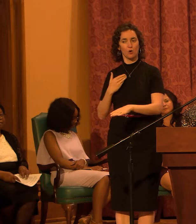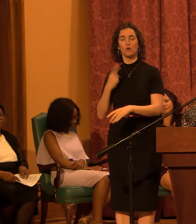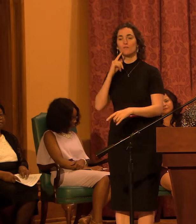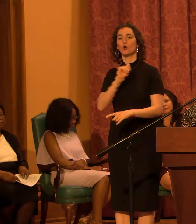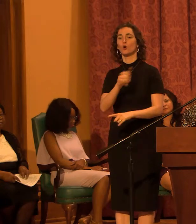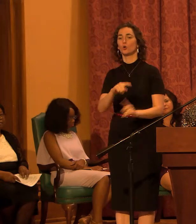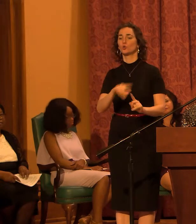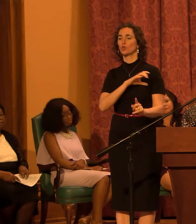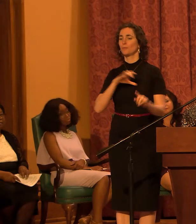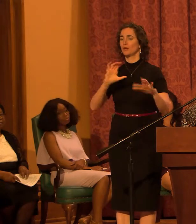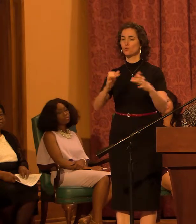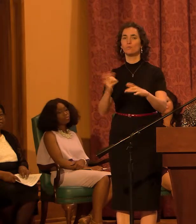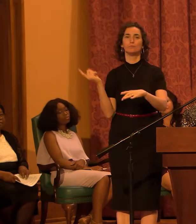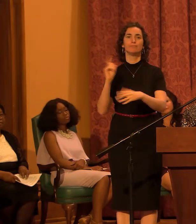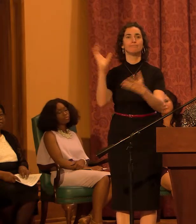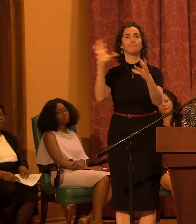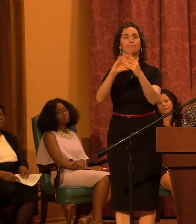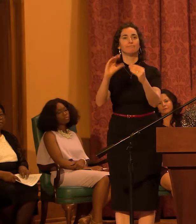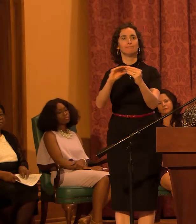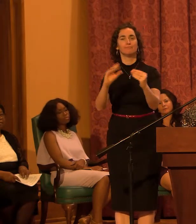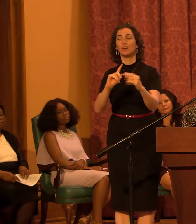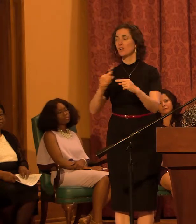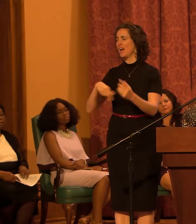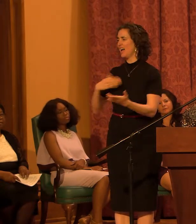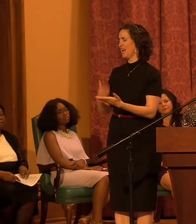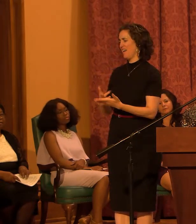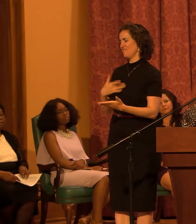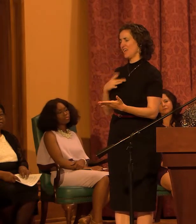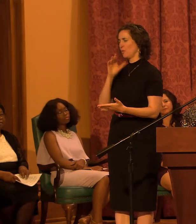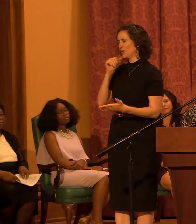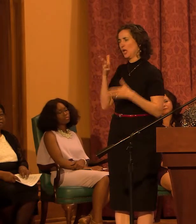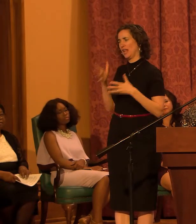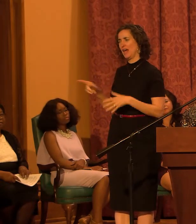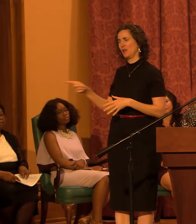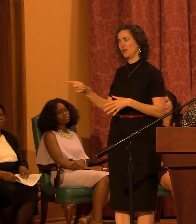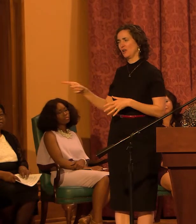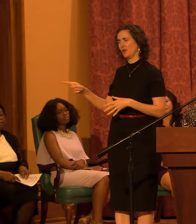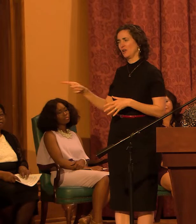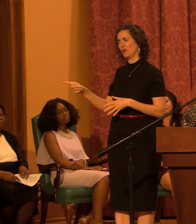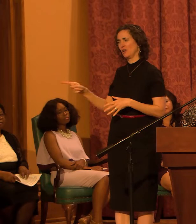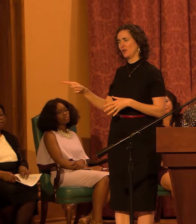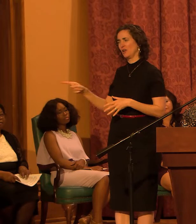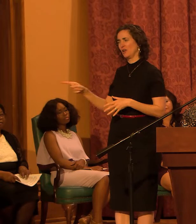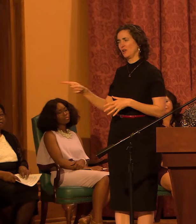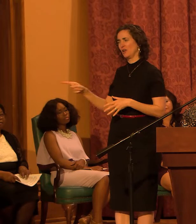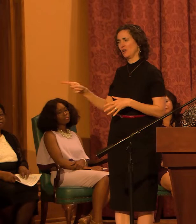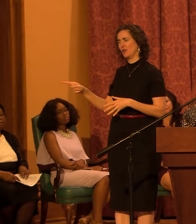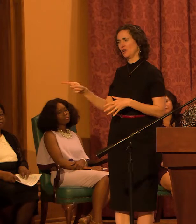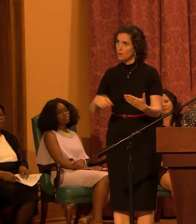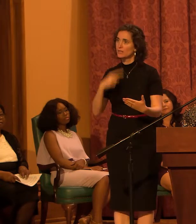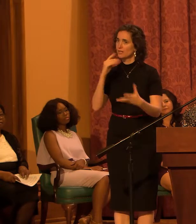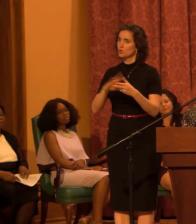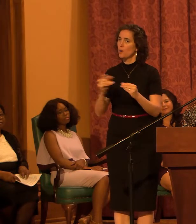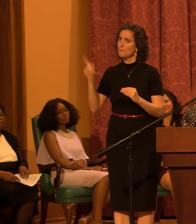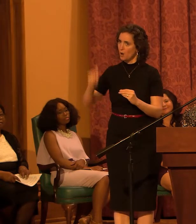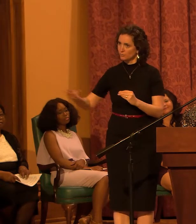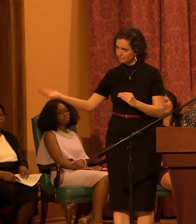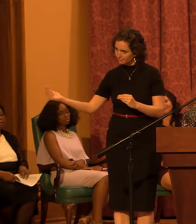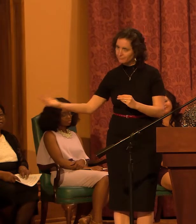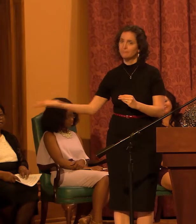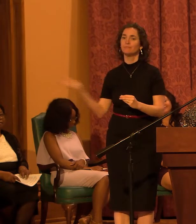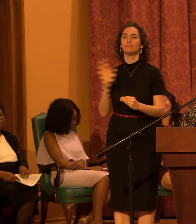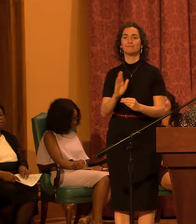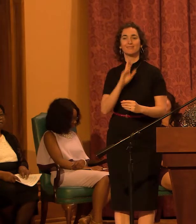committee. And we got there, and I was like, I don't think they'll let her read it, but they looked at it and went, oh no, she has to tell this story. And